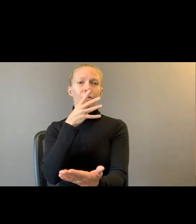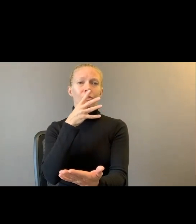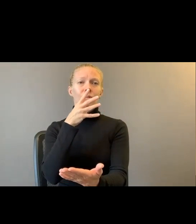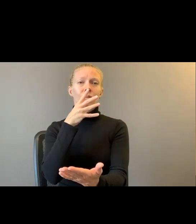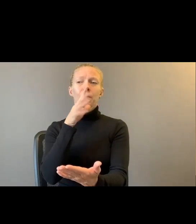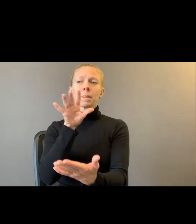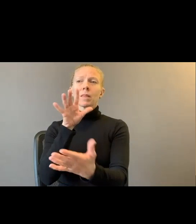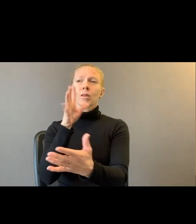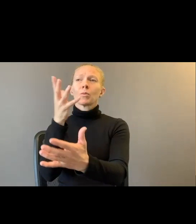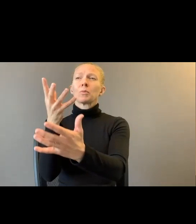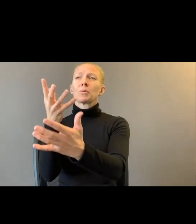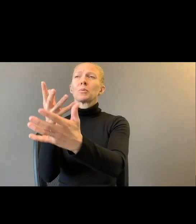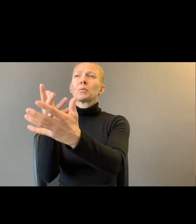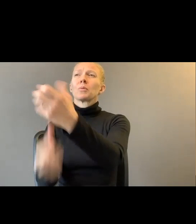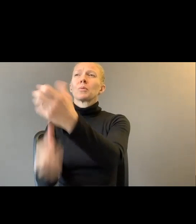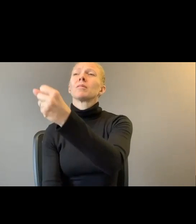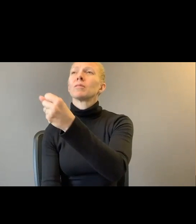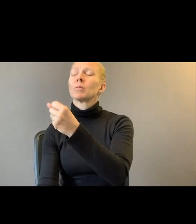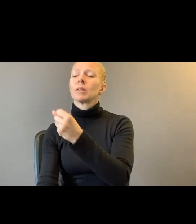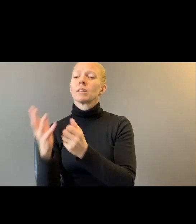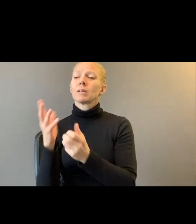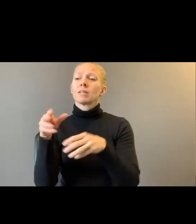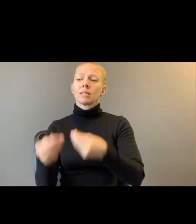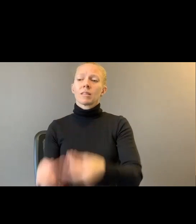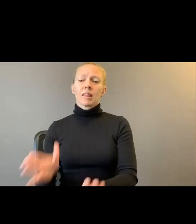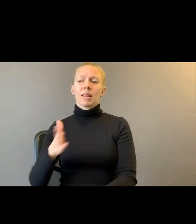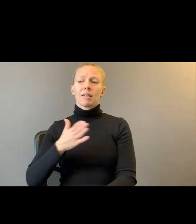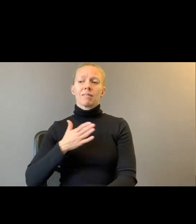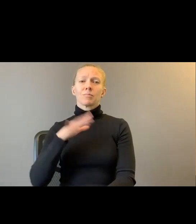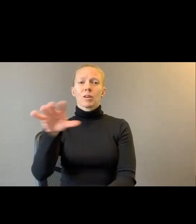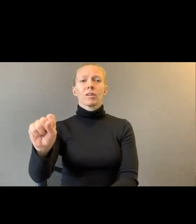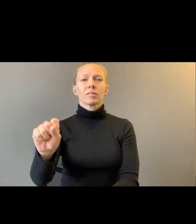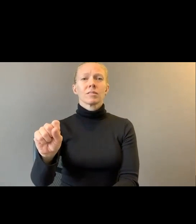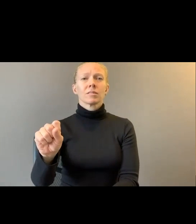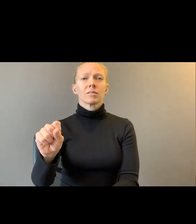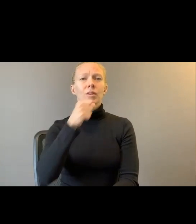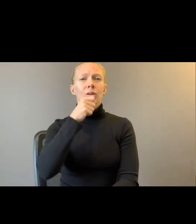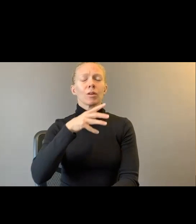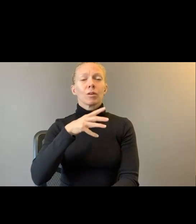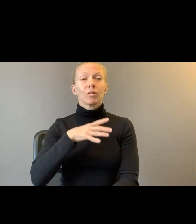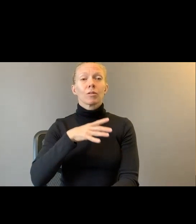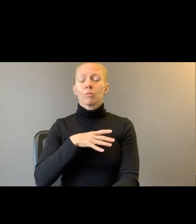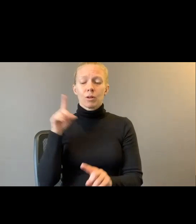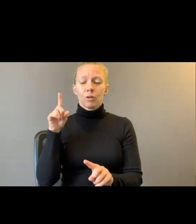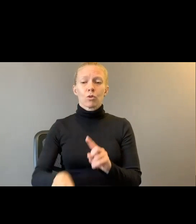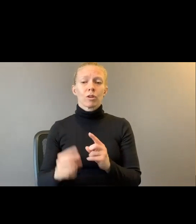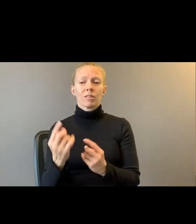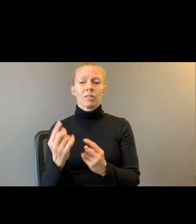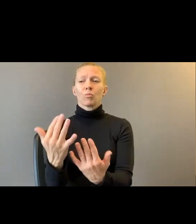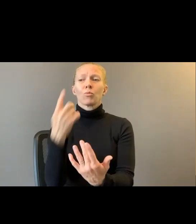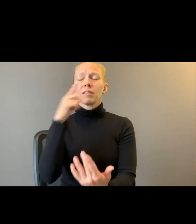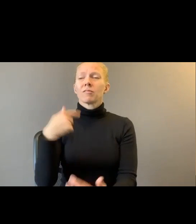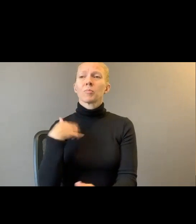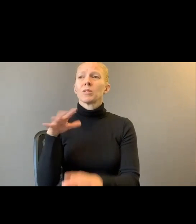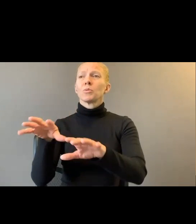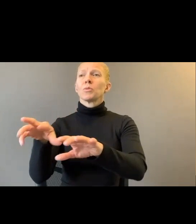in the tunnel without end. The woman who could not wait for me to grasp the white edge